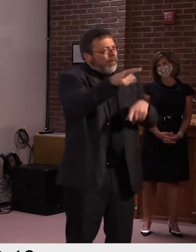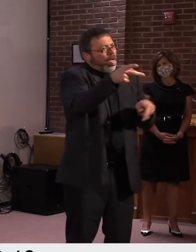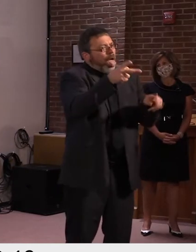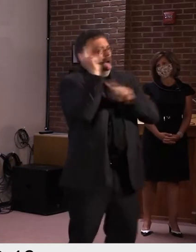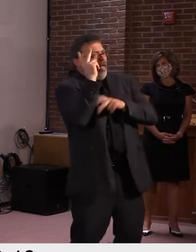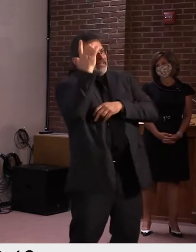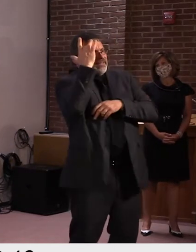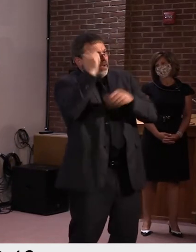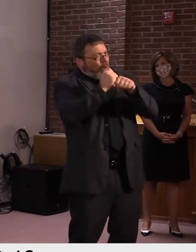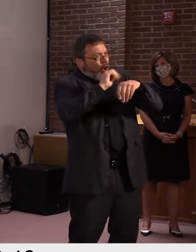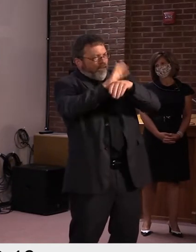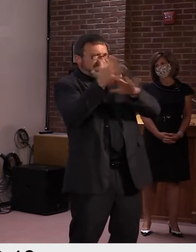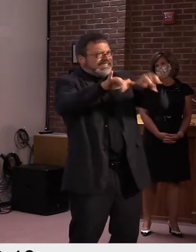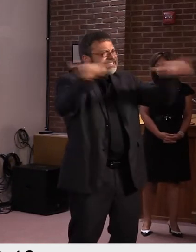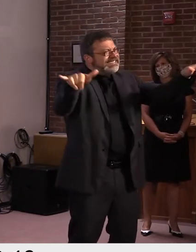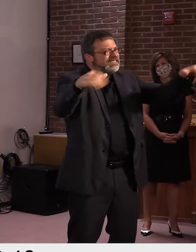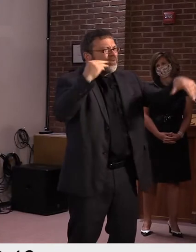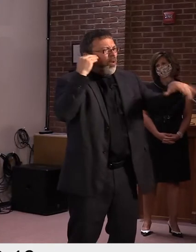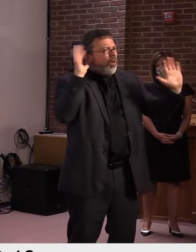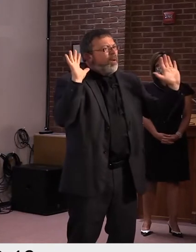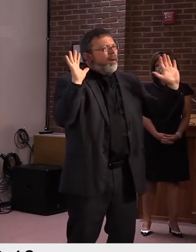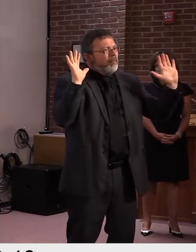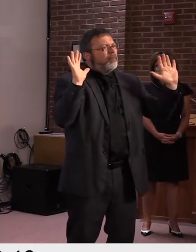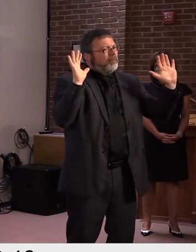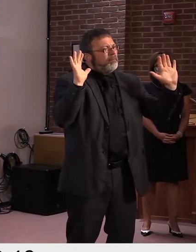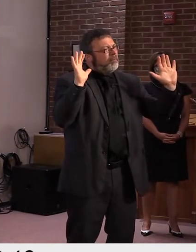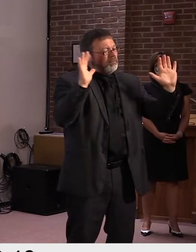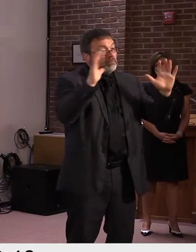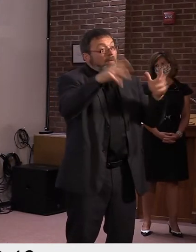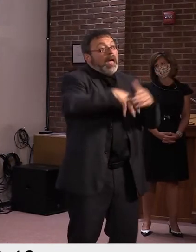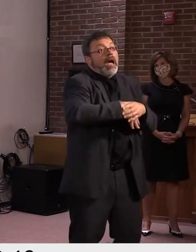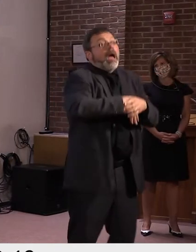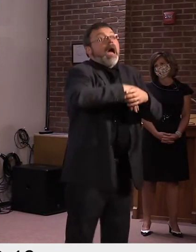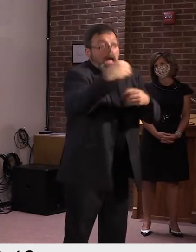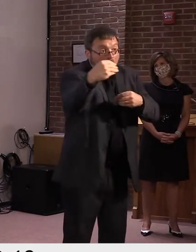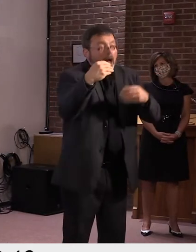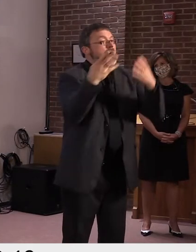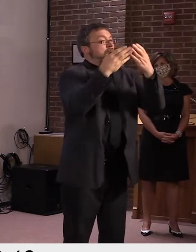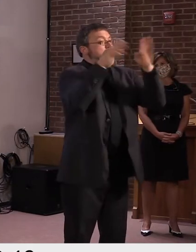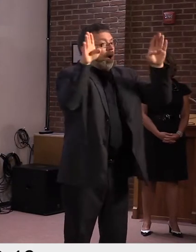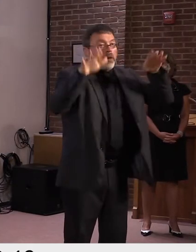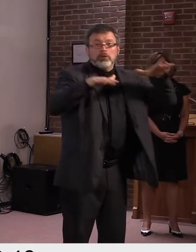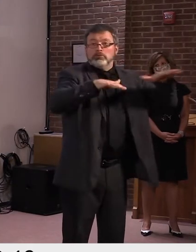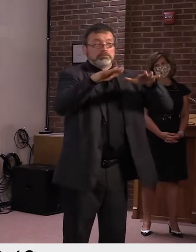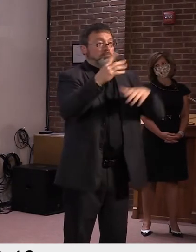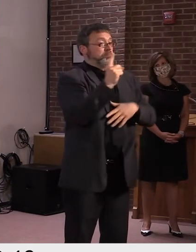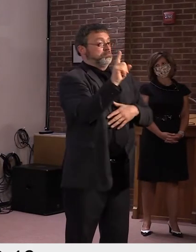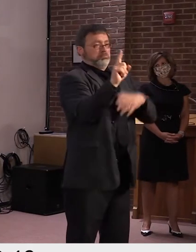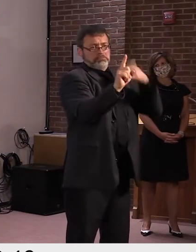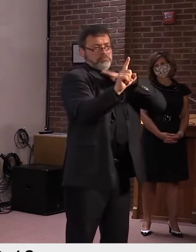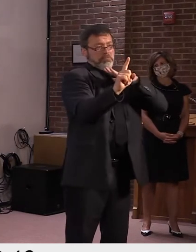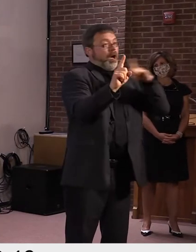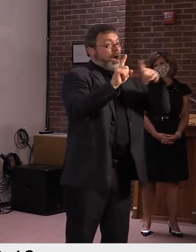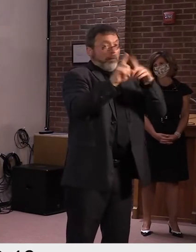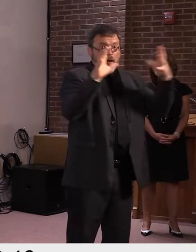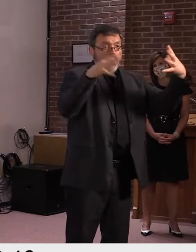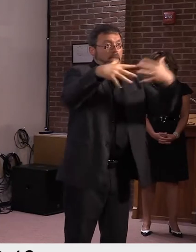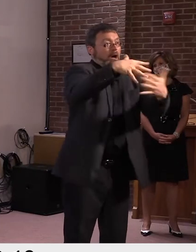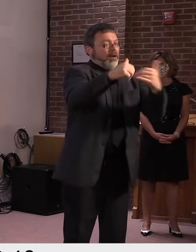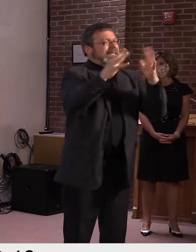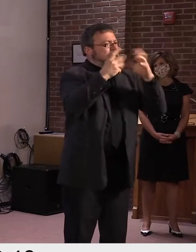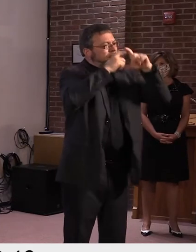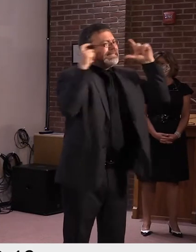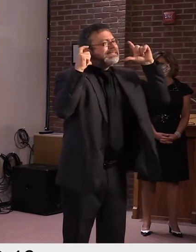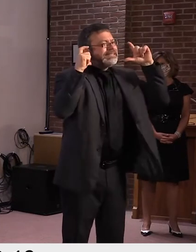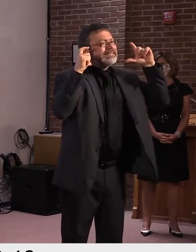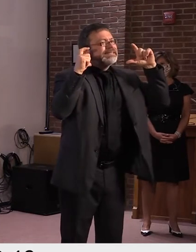mask whenever you can. These are all things that remain important even as we let up on some restrictions. So with